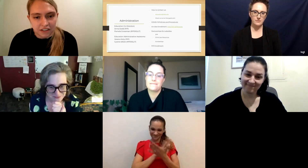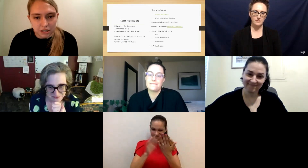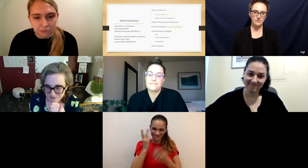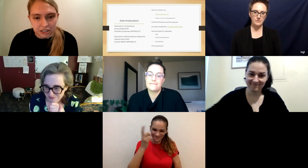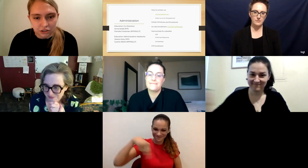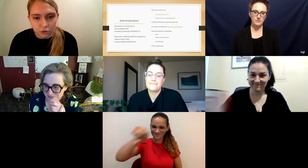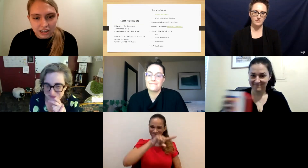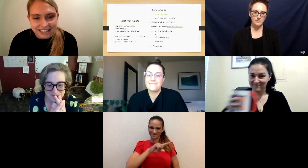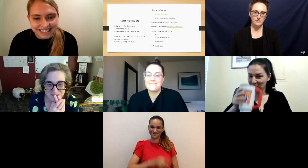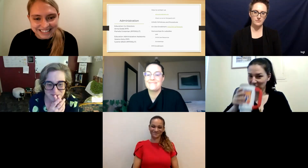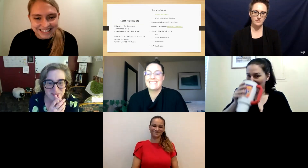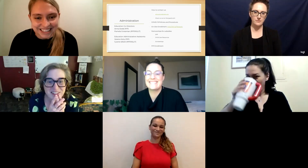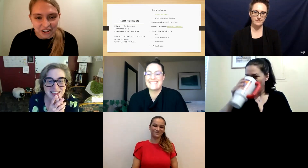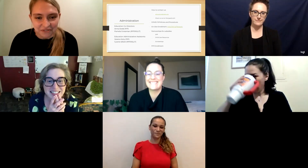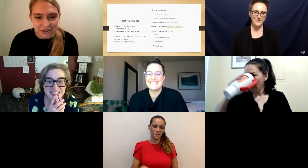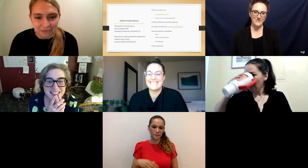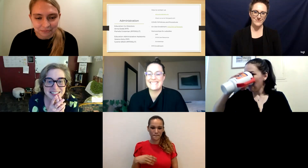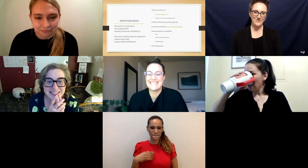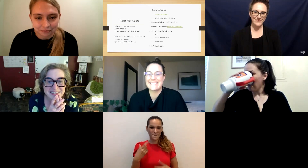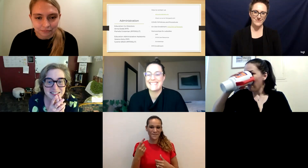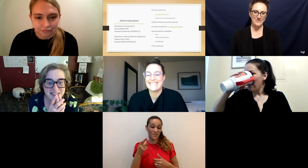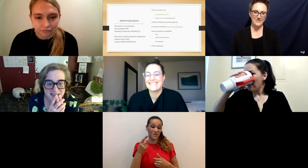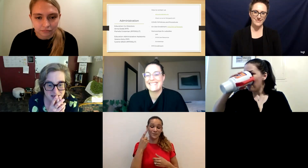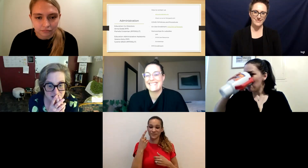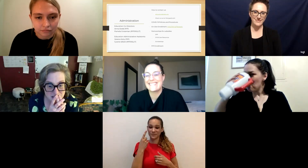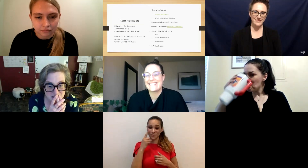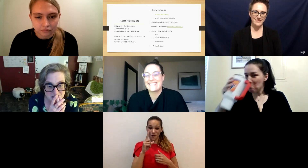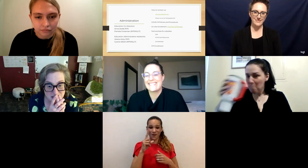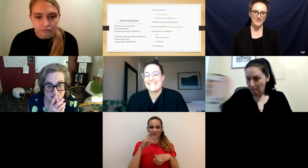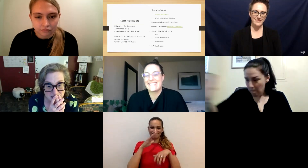Rosen Family Preschool. It's nice to see all of you.